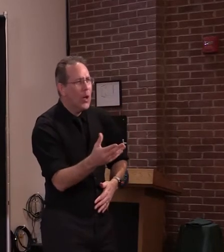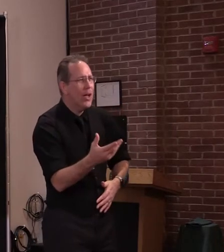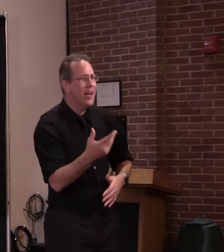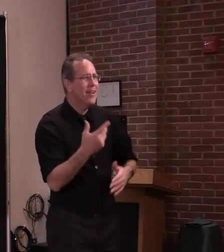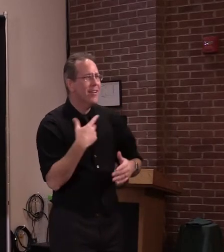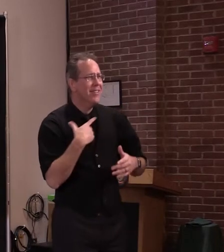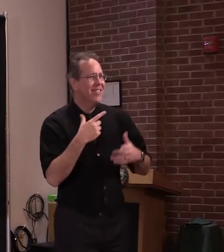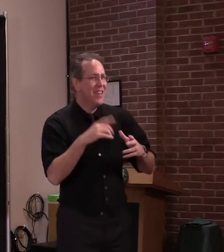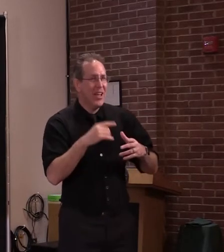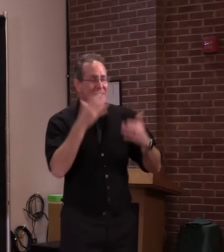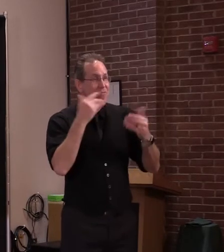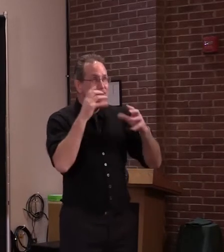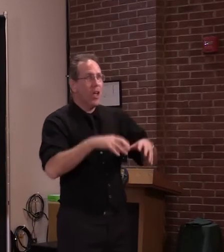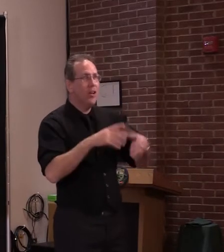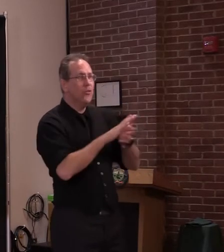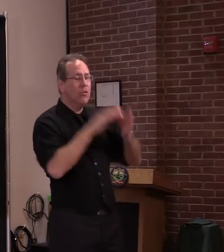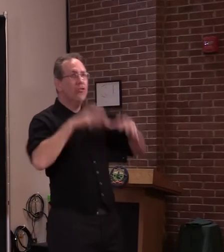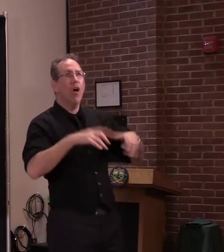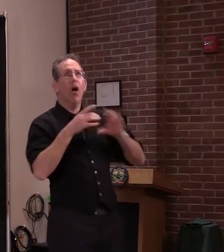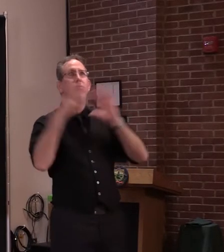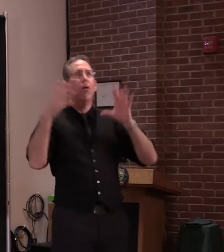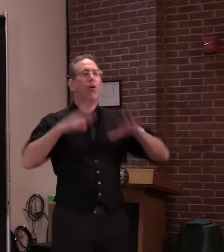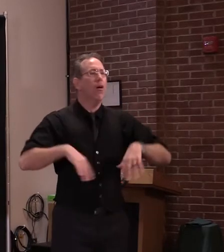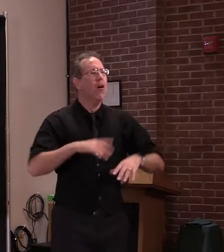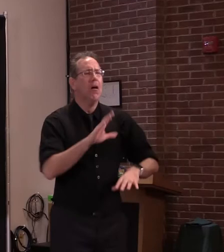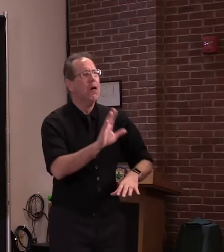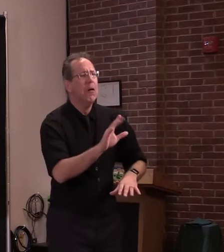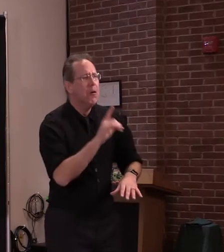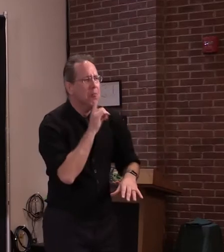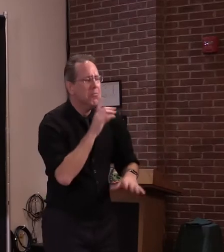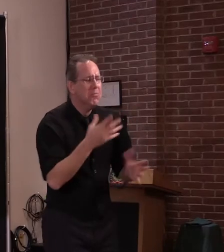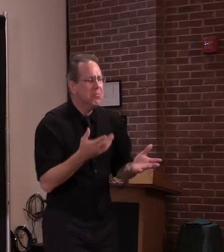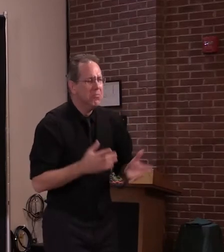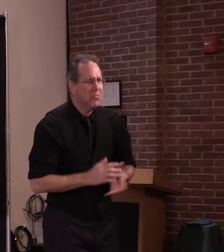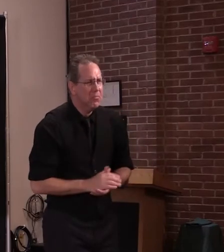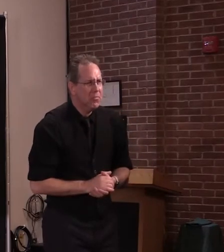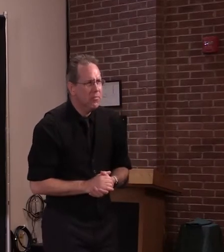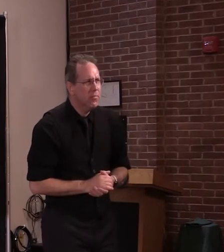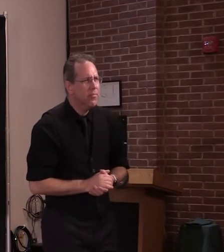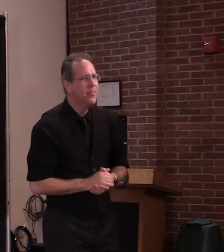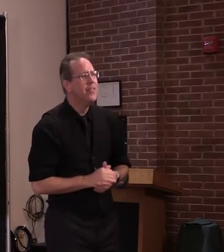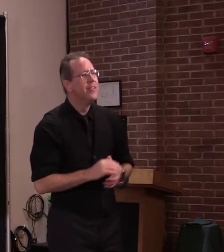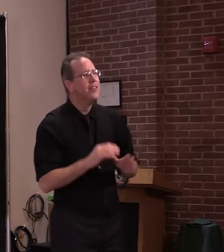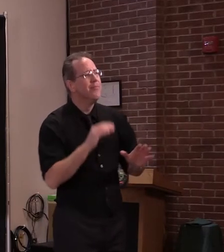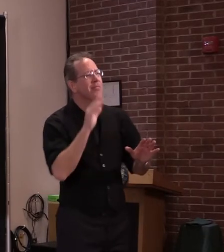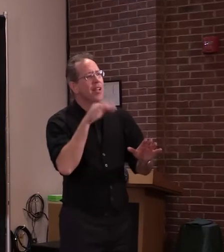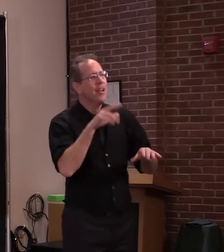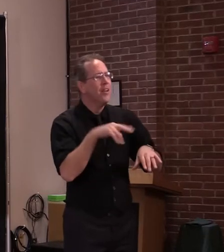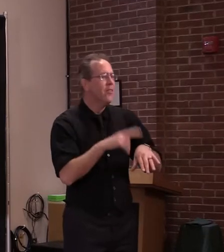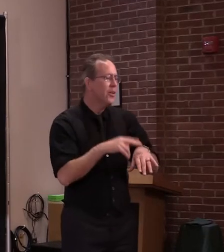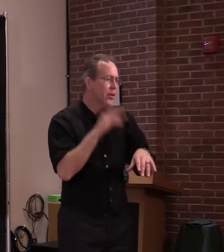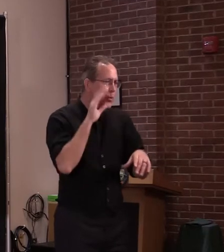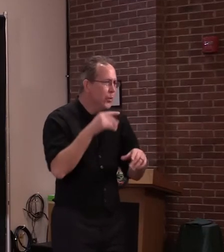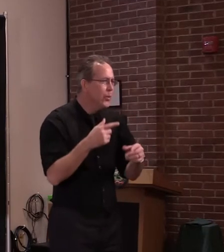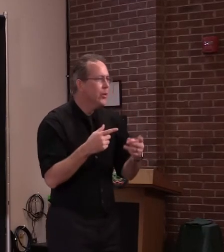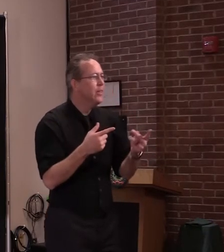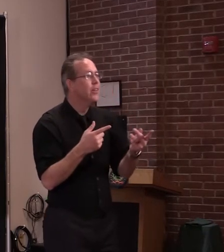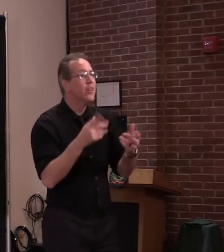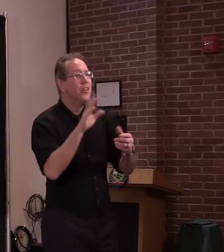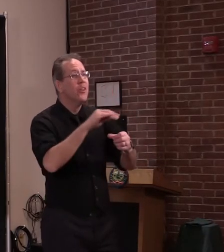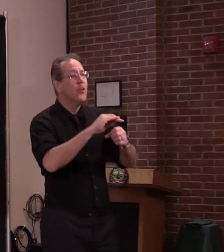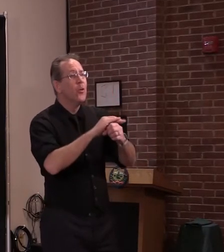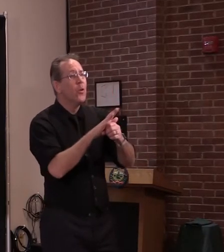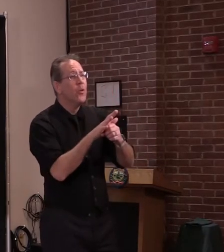Nothing about this pandemic has been textbook. For